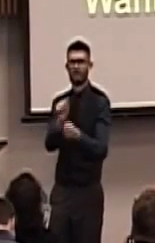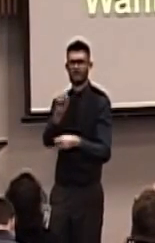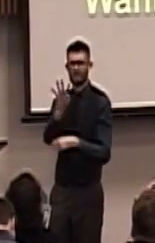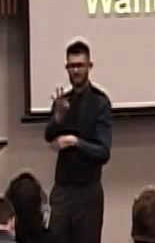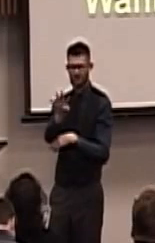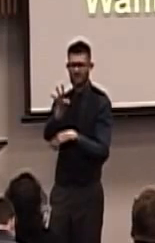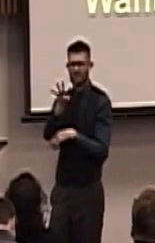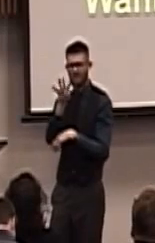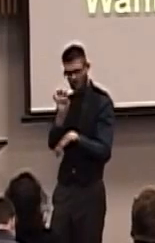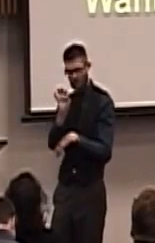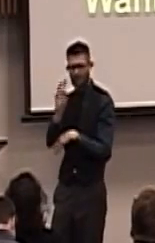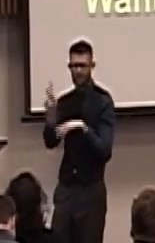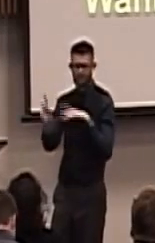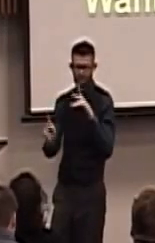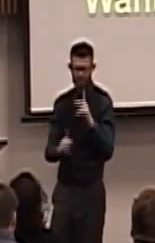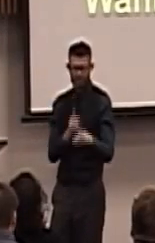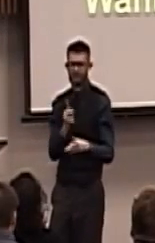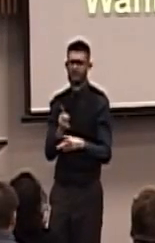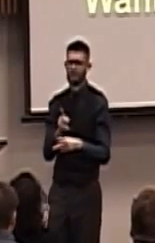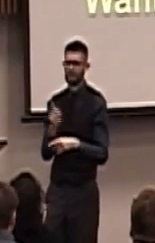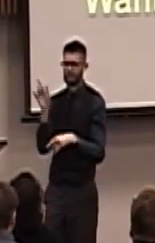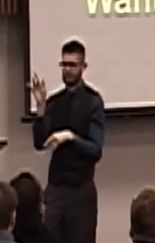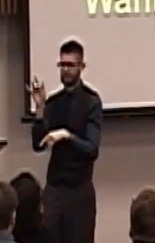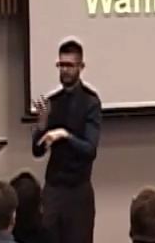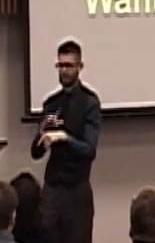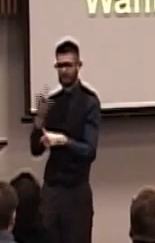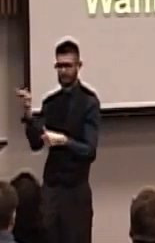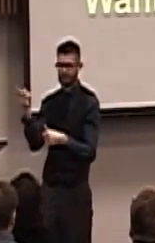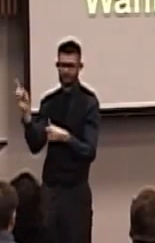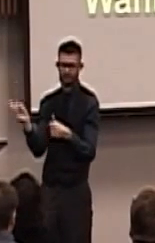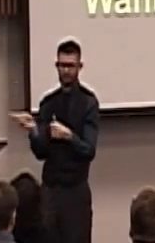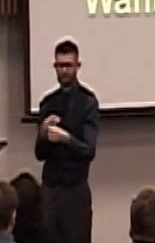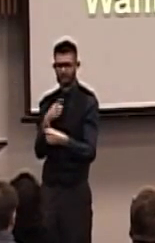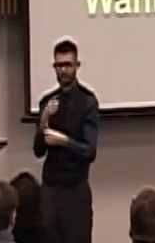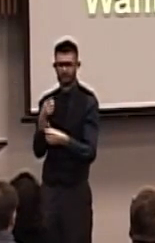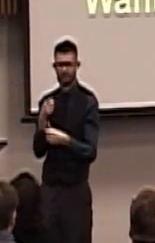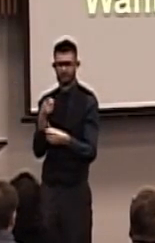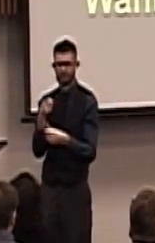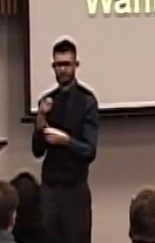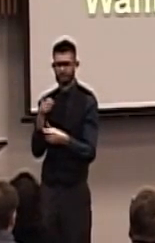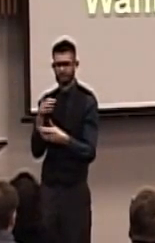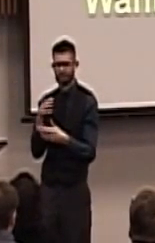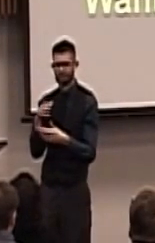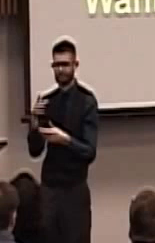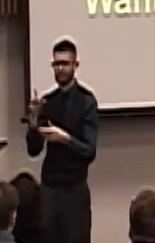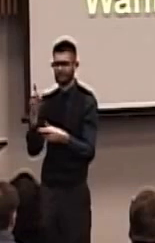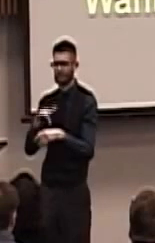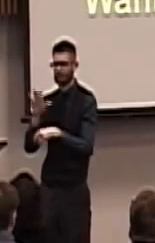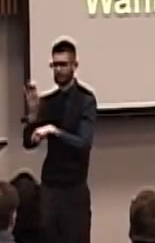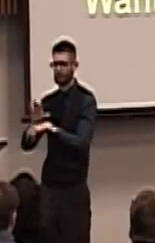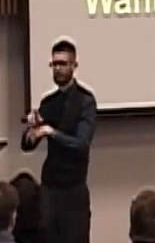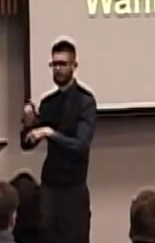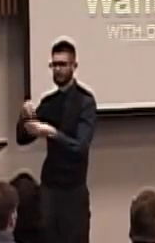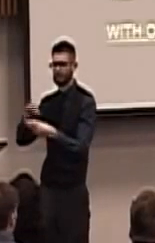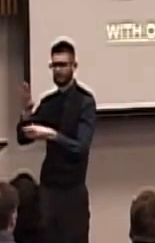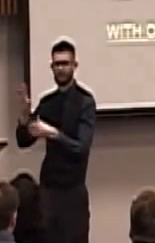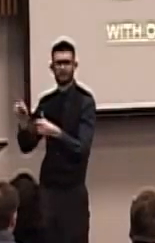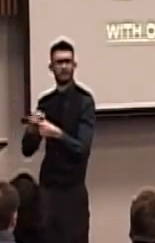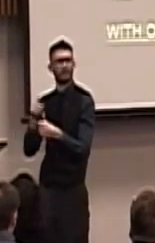attending their first year celebration.